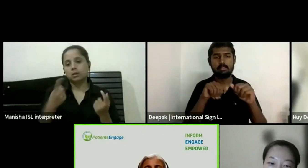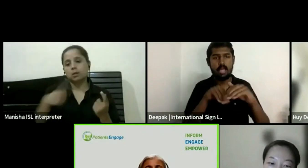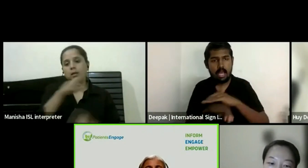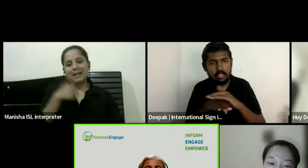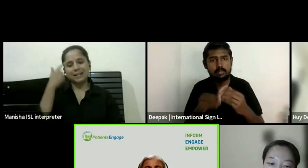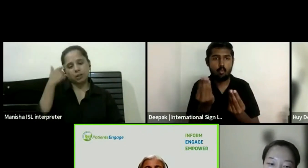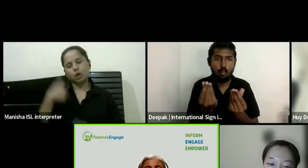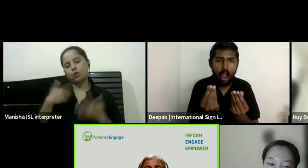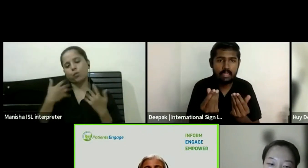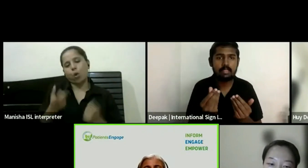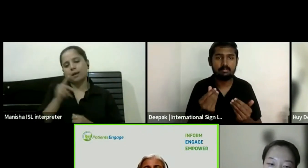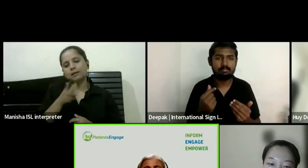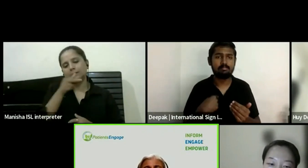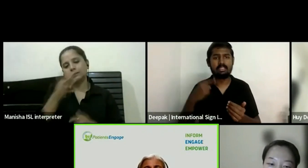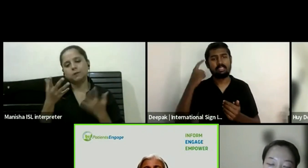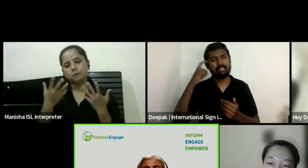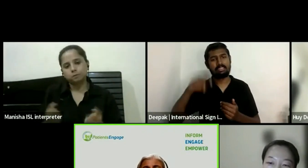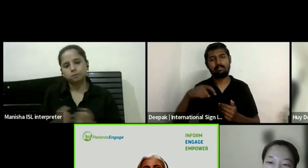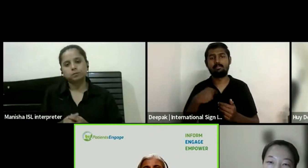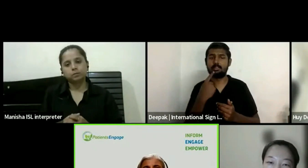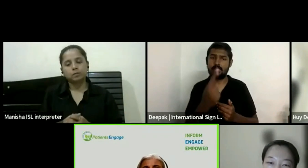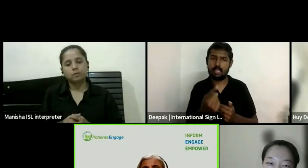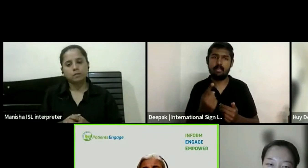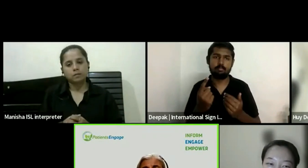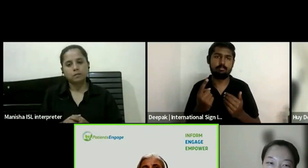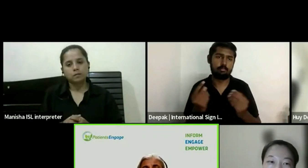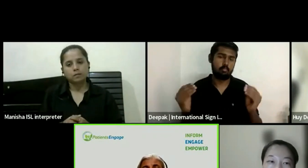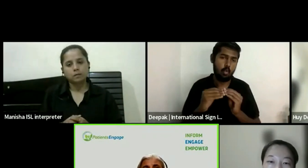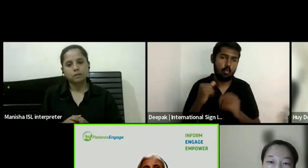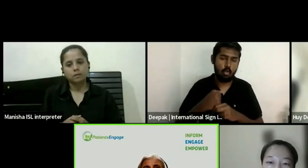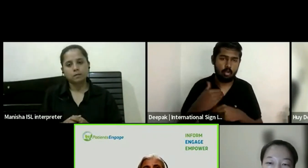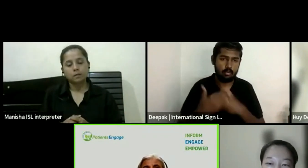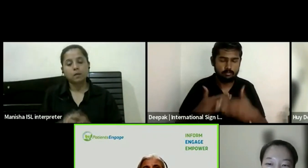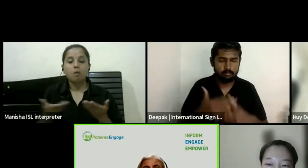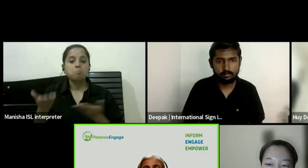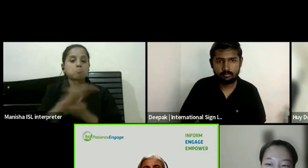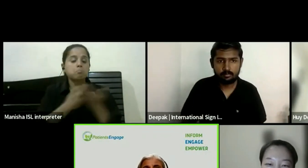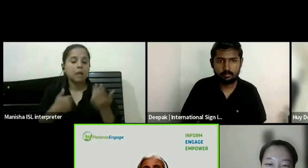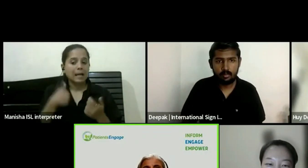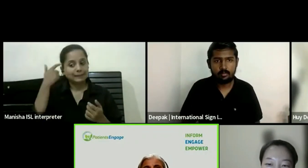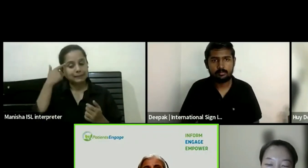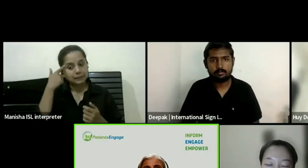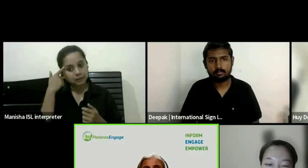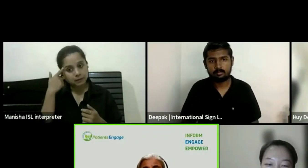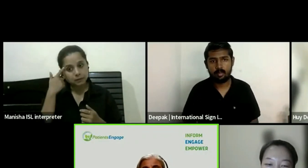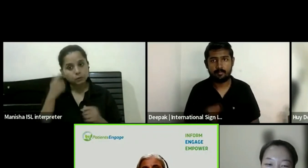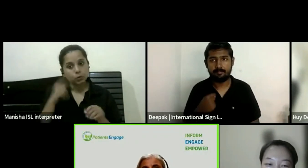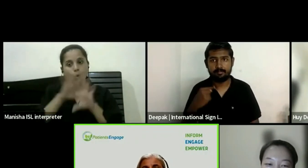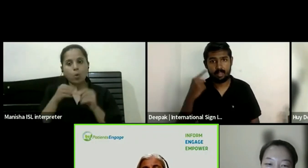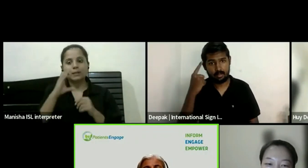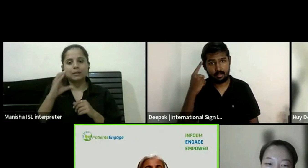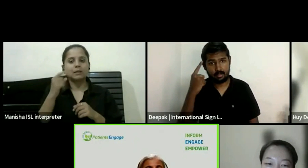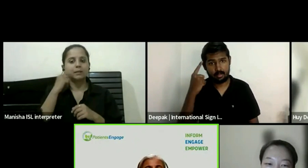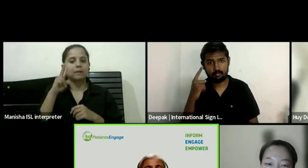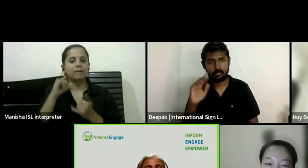to reiterate once again. And I think, again, all of us, in the civil society tend to